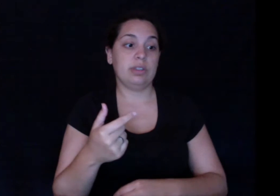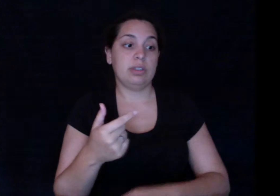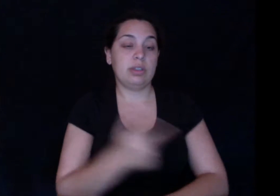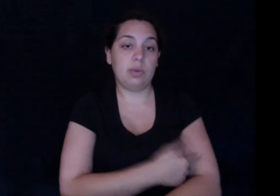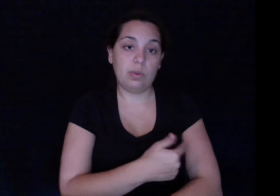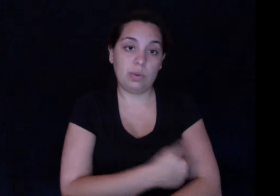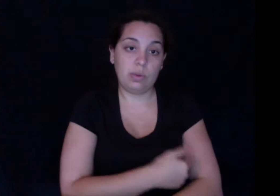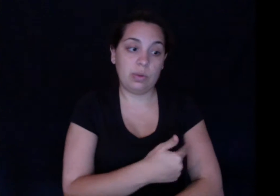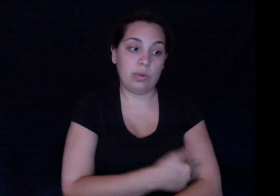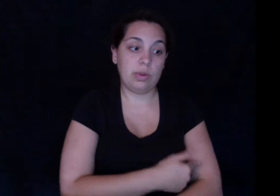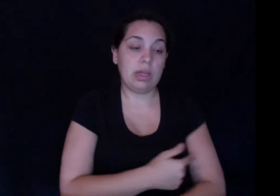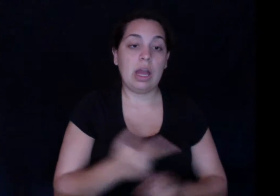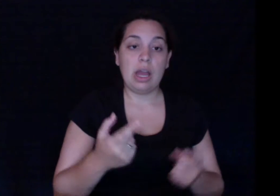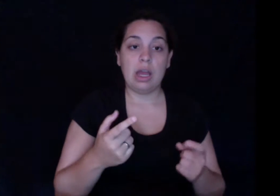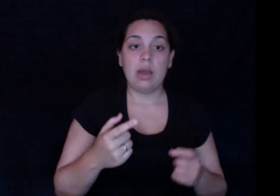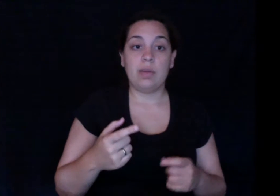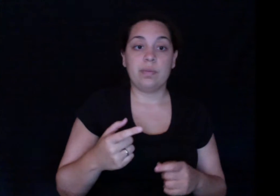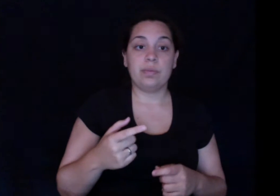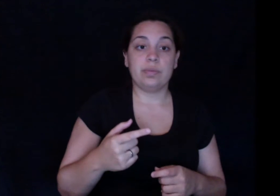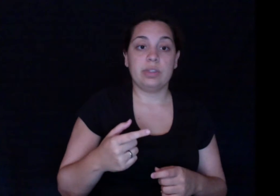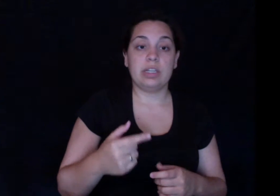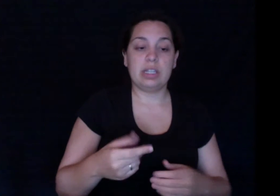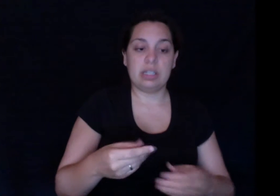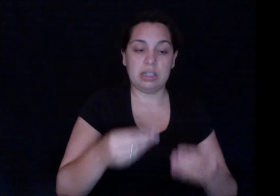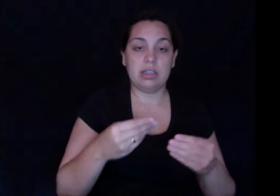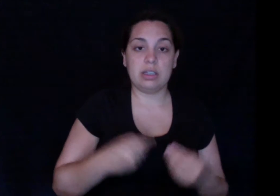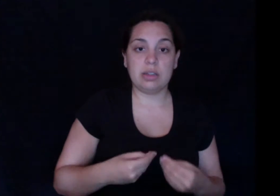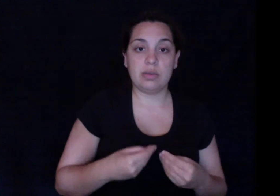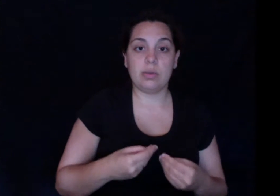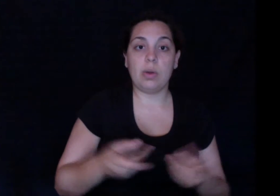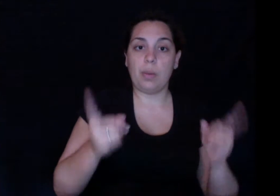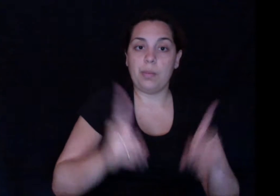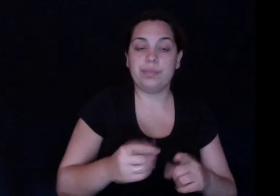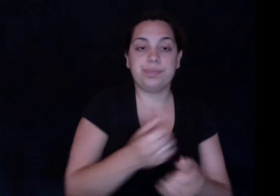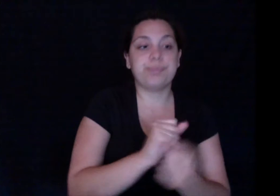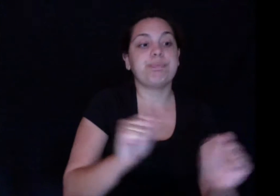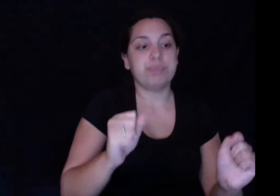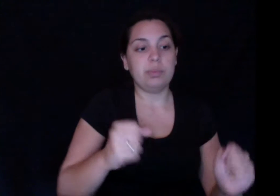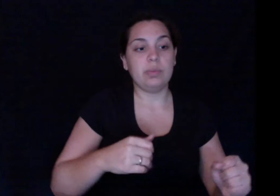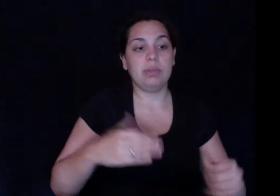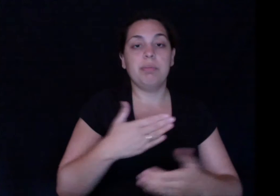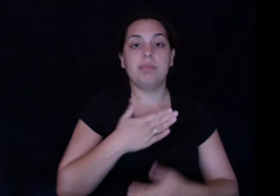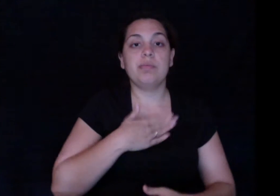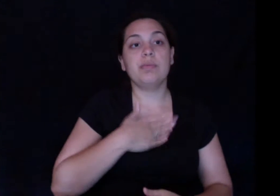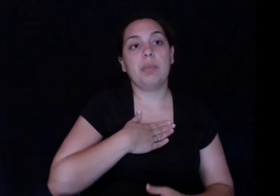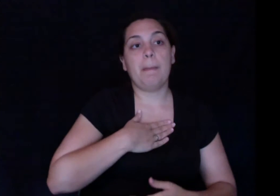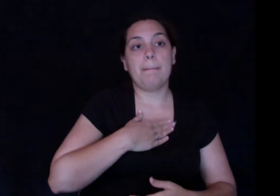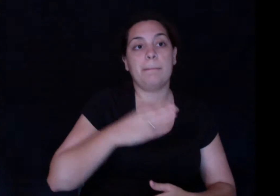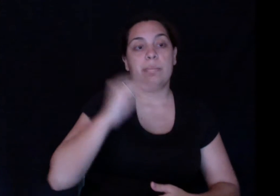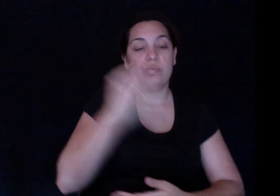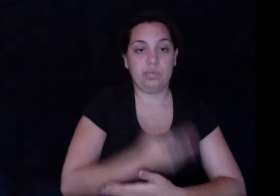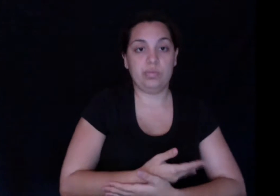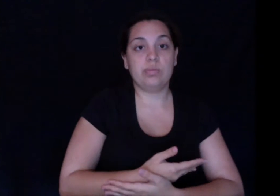various programs, rhesus was once life-threatening, and it's now easily preventable with a quick shot during pregnancy. It's just an